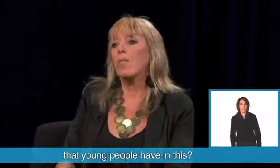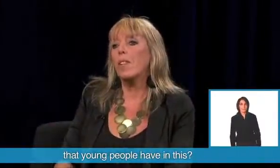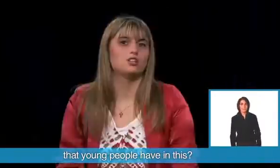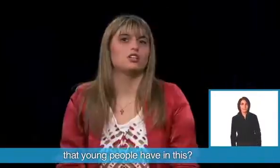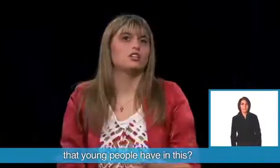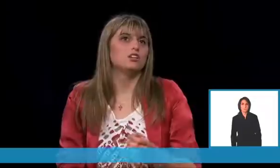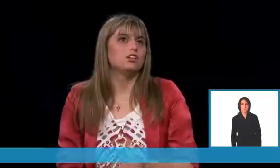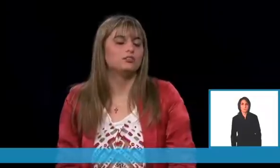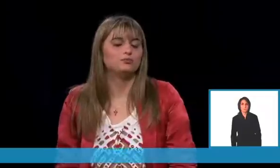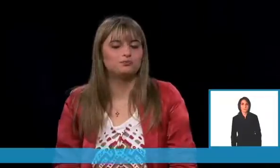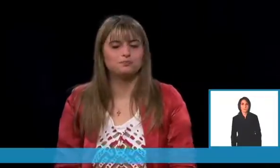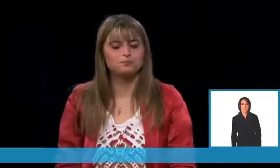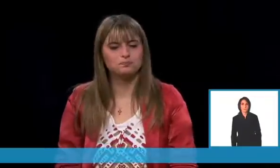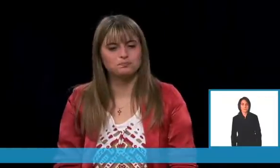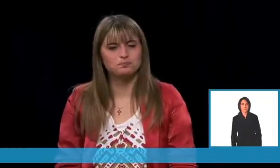this?